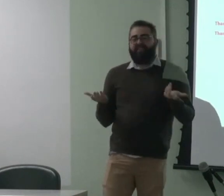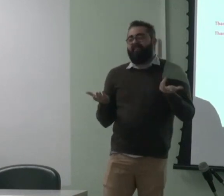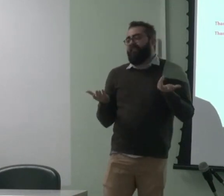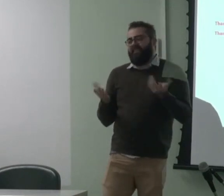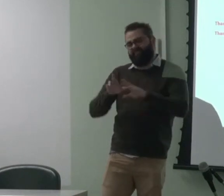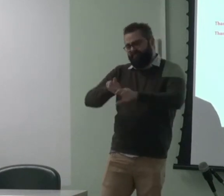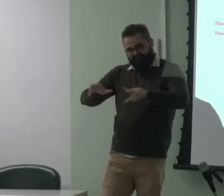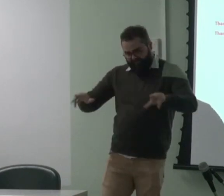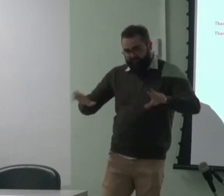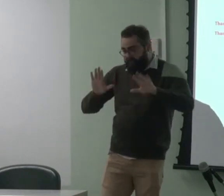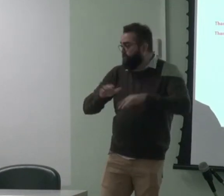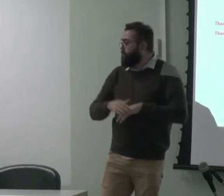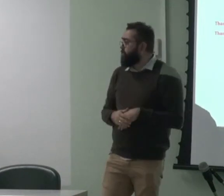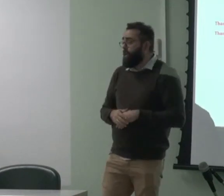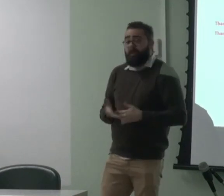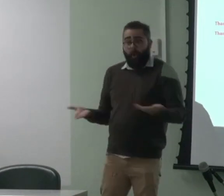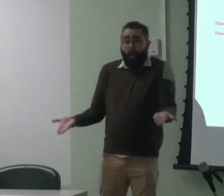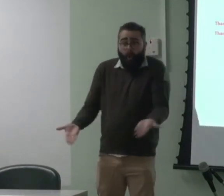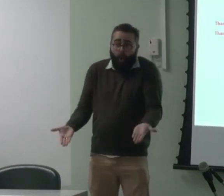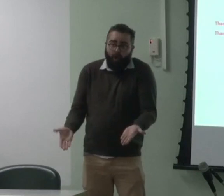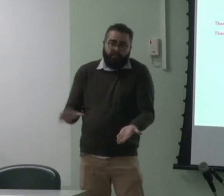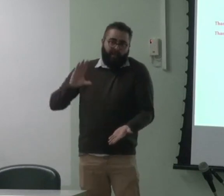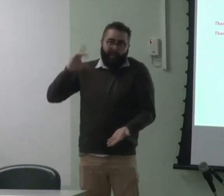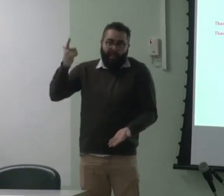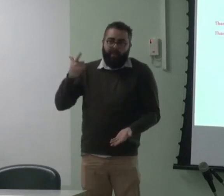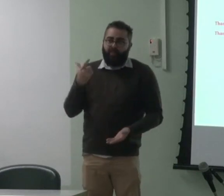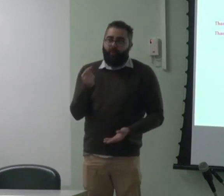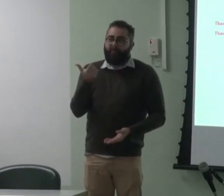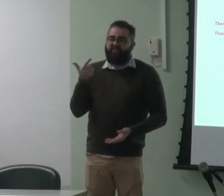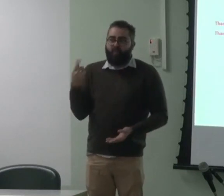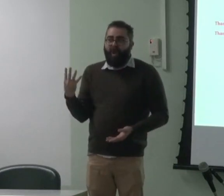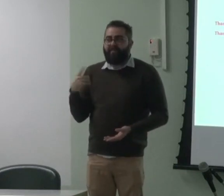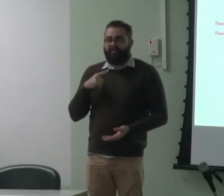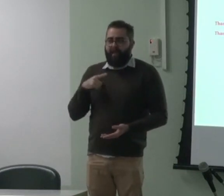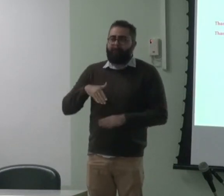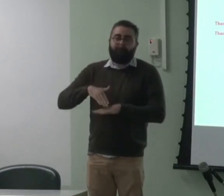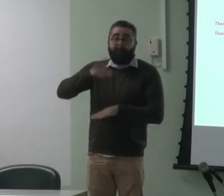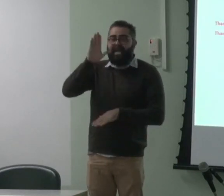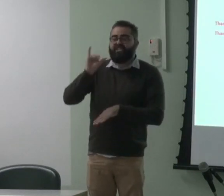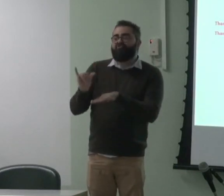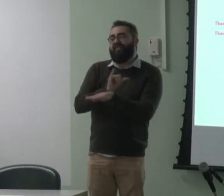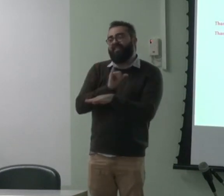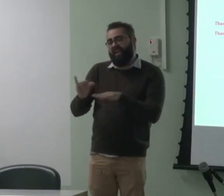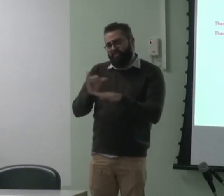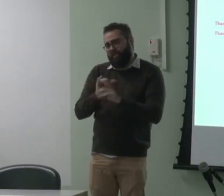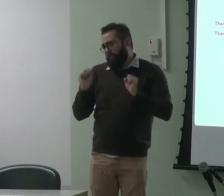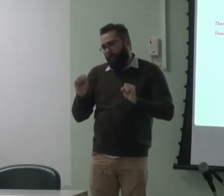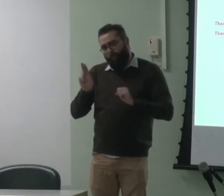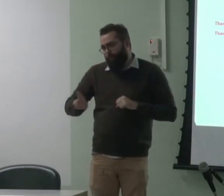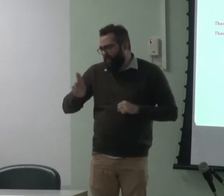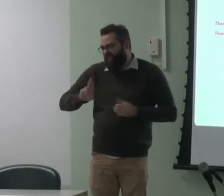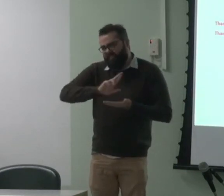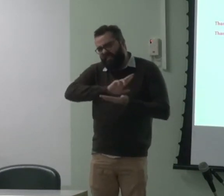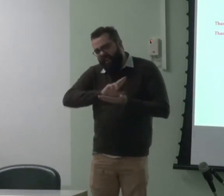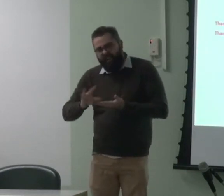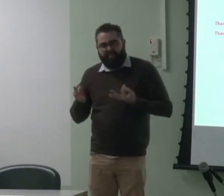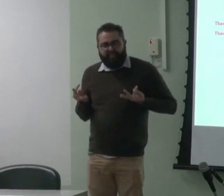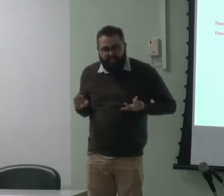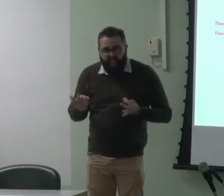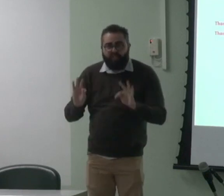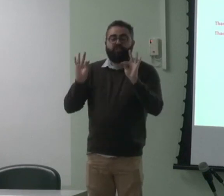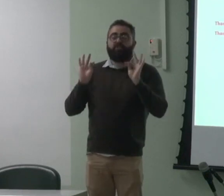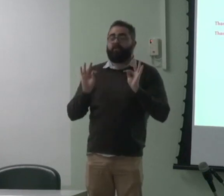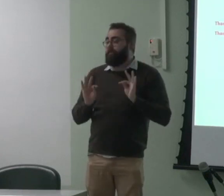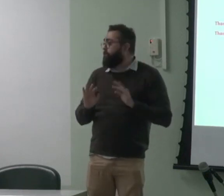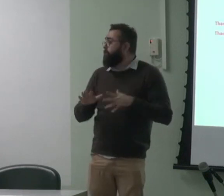tools to manipulate treebanks. And as someone who has constructed a